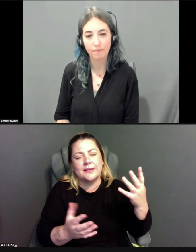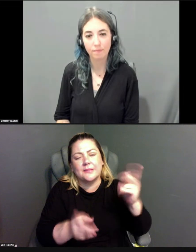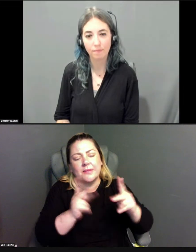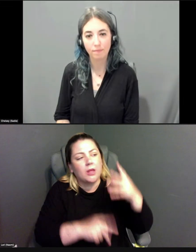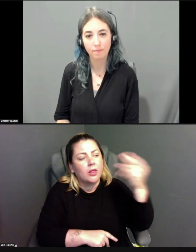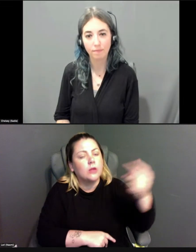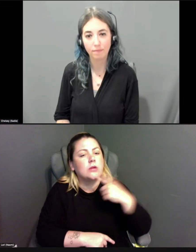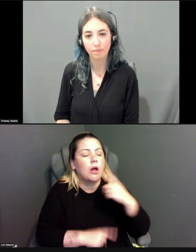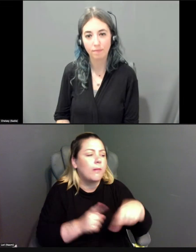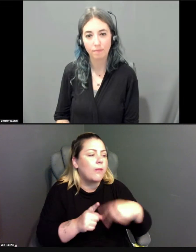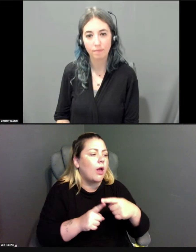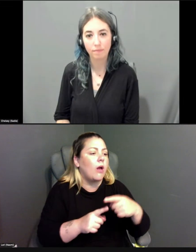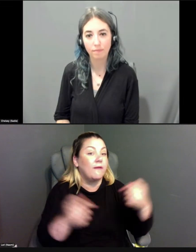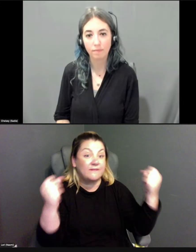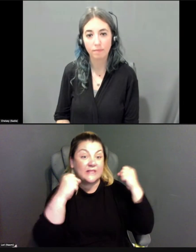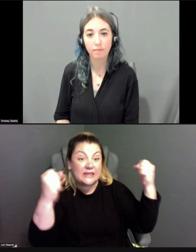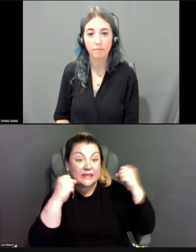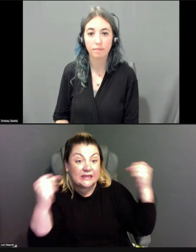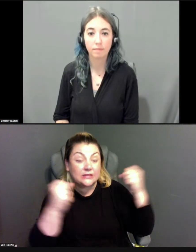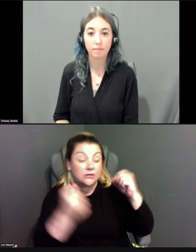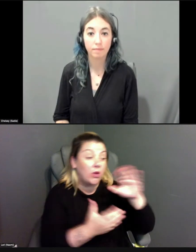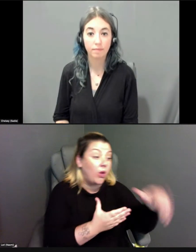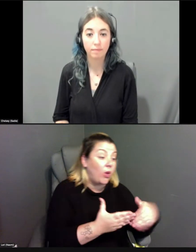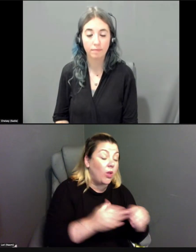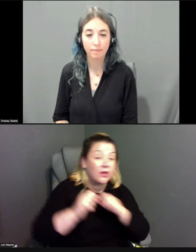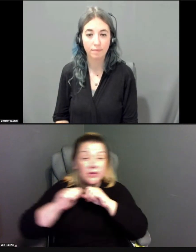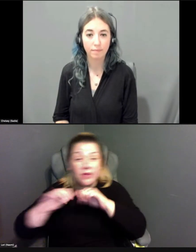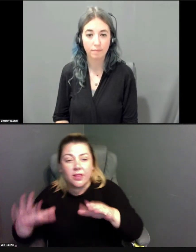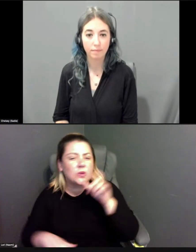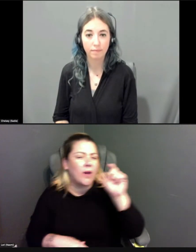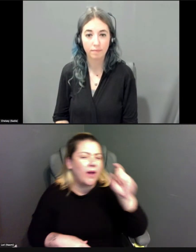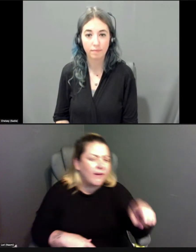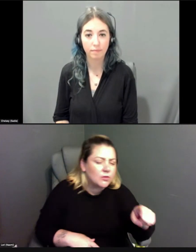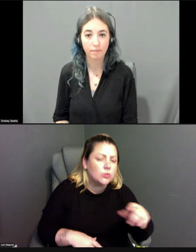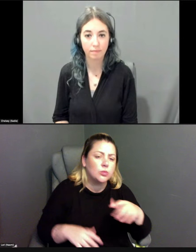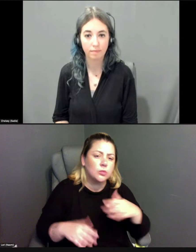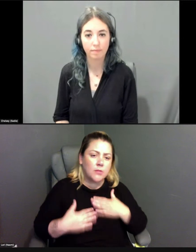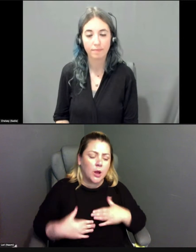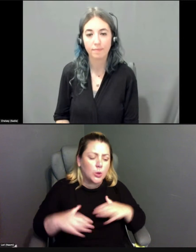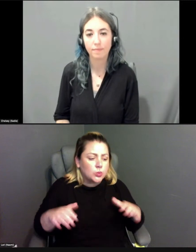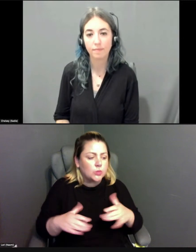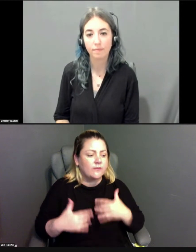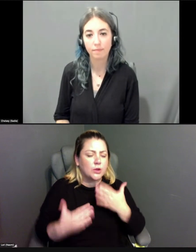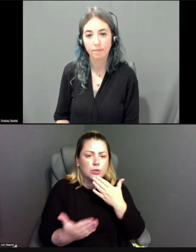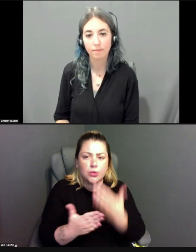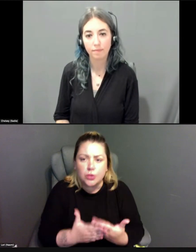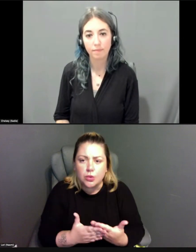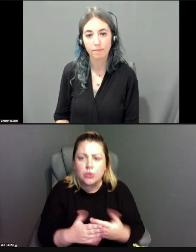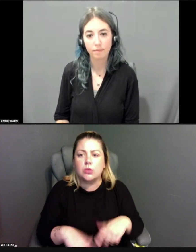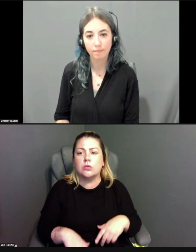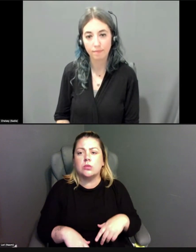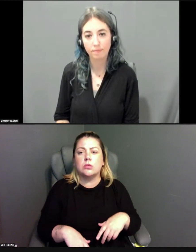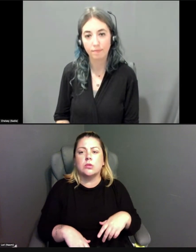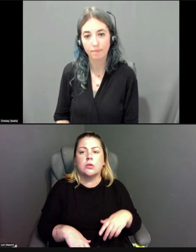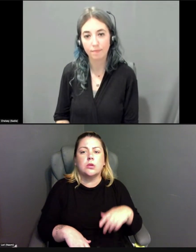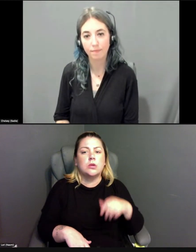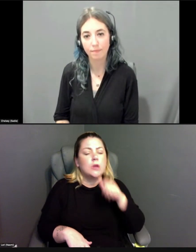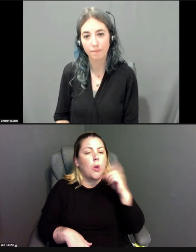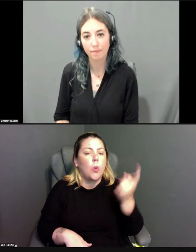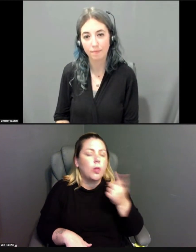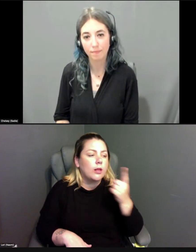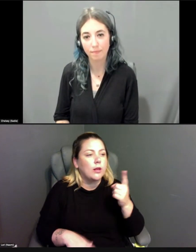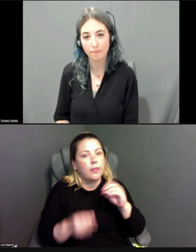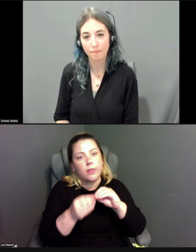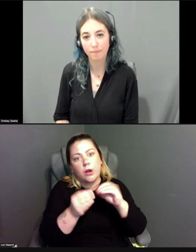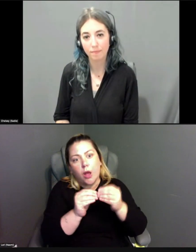that just feel good and redefining what quote unquote counts, and like recognizing that there's, you know,